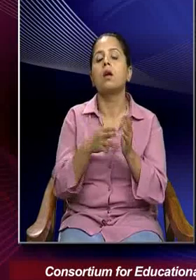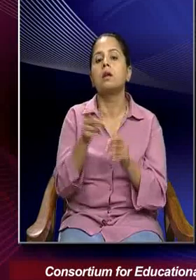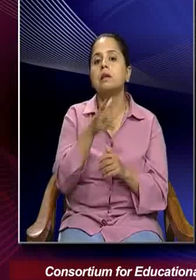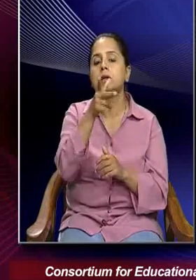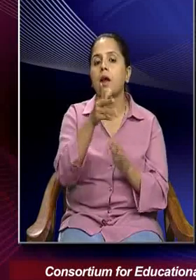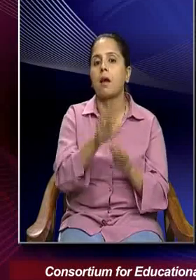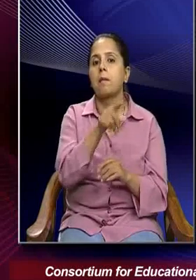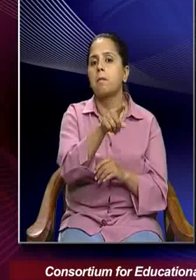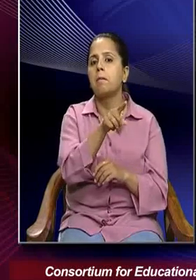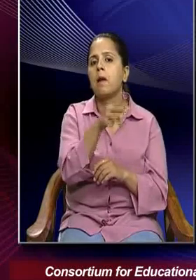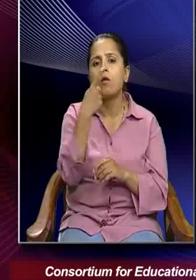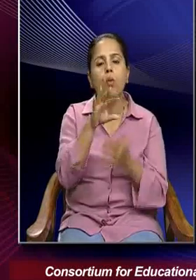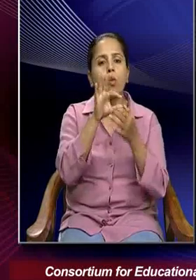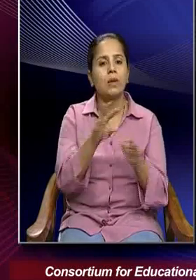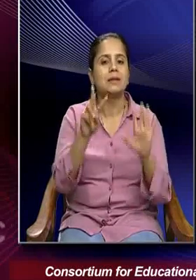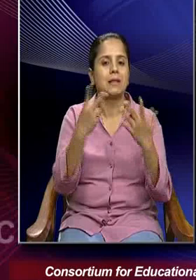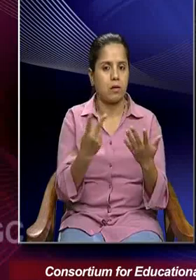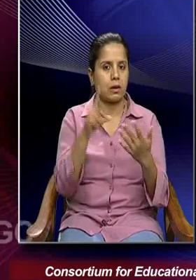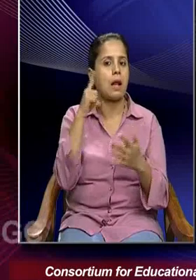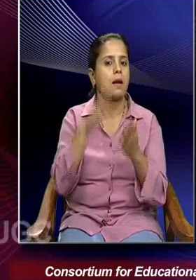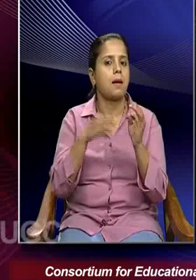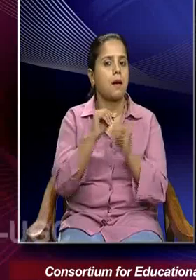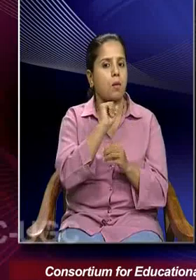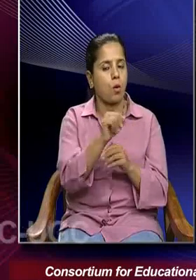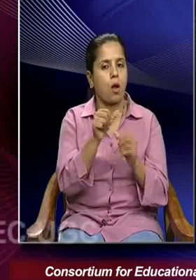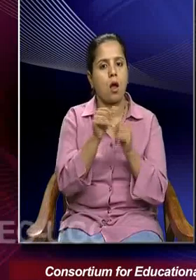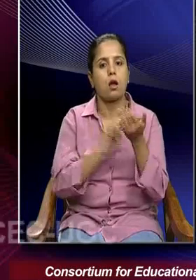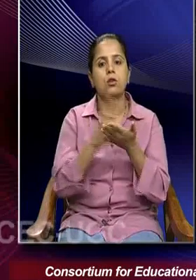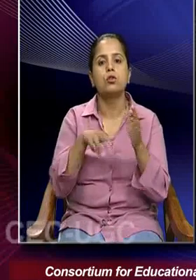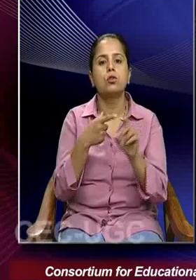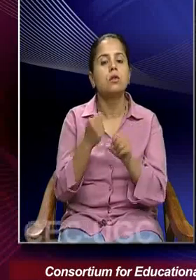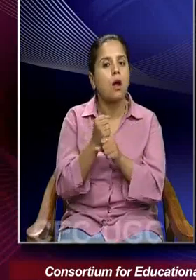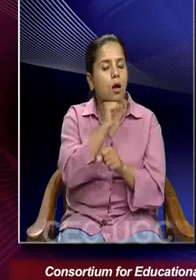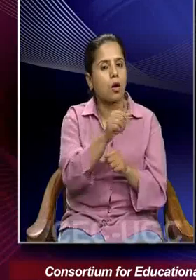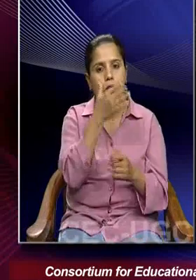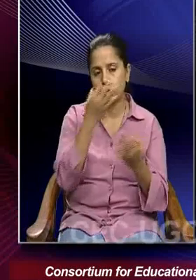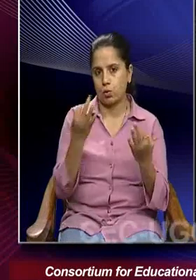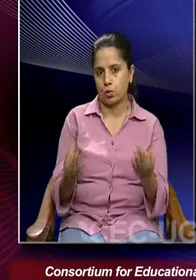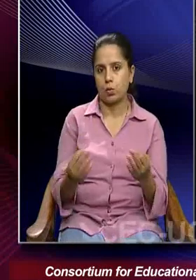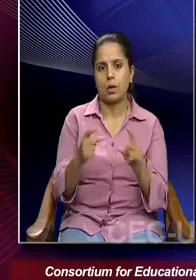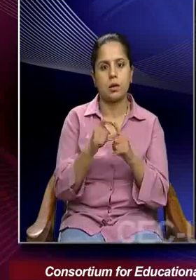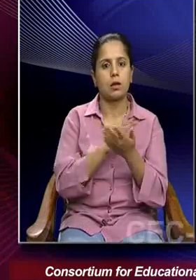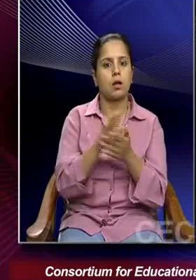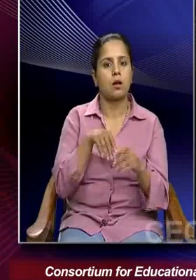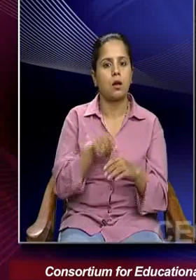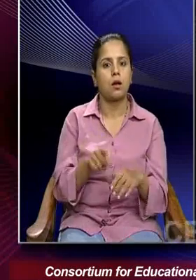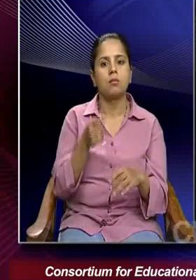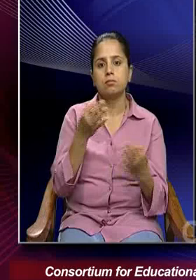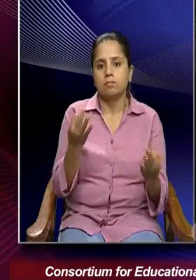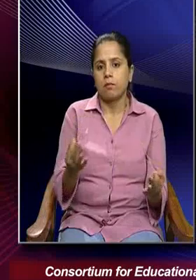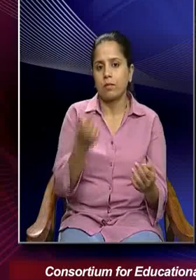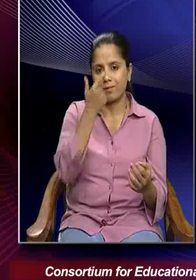stage for the seventh limb of the Ashtanga Yoga, which is dhyan or meditation.